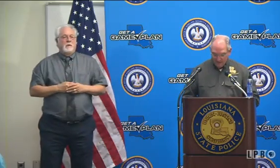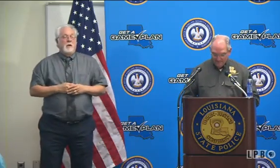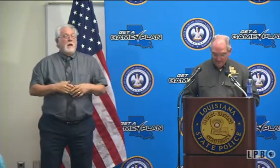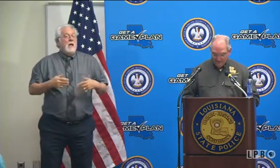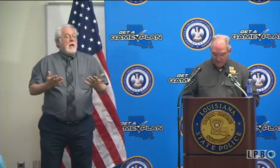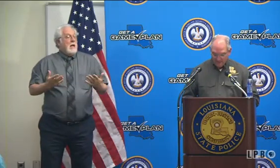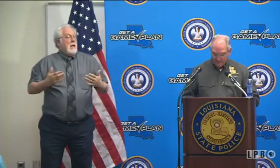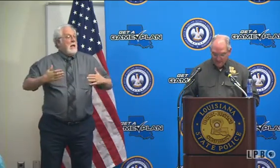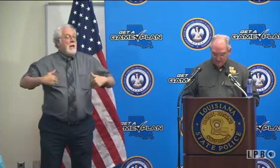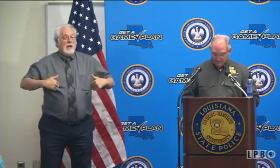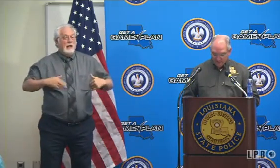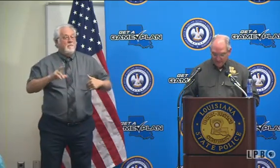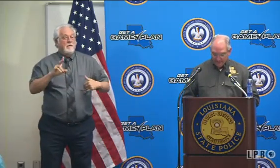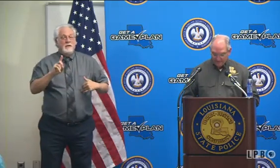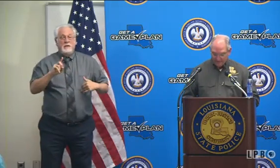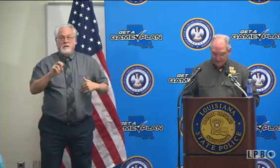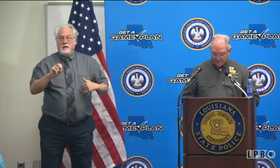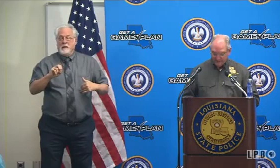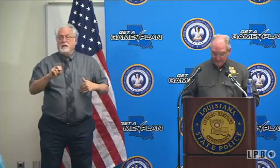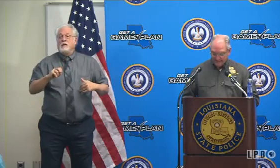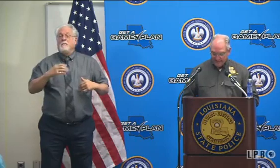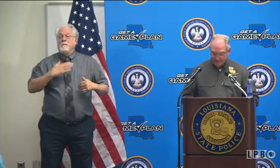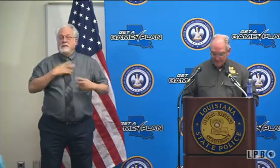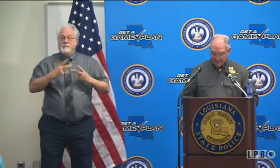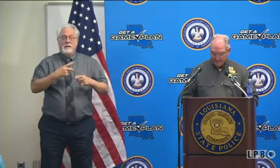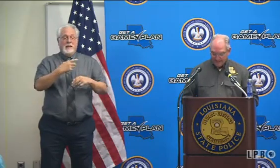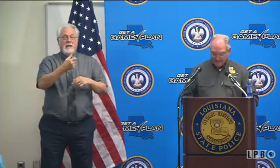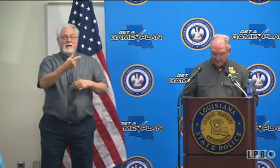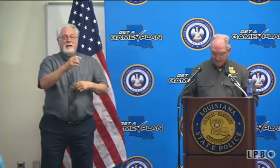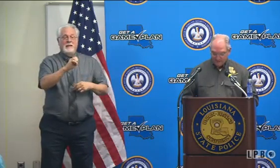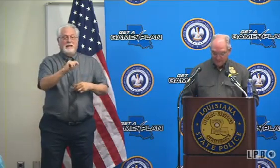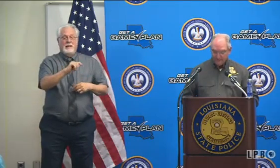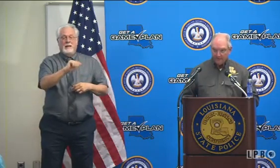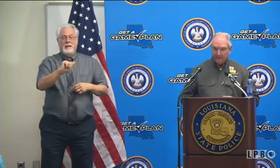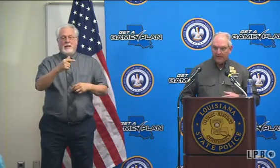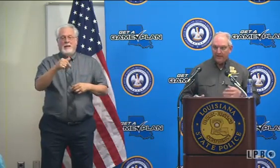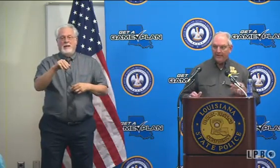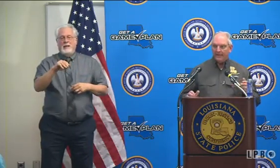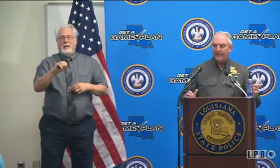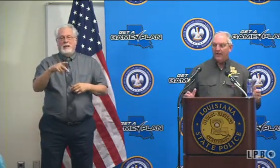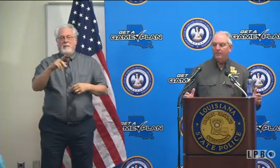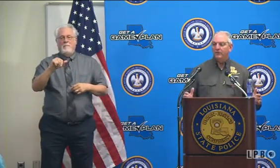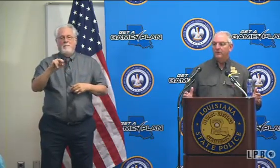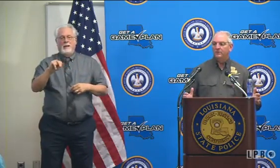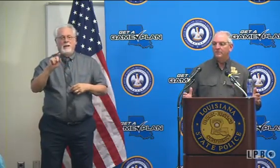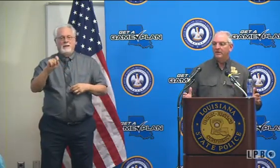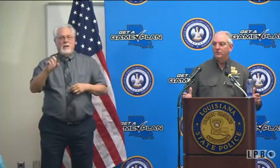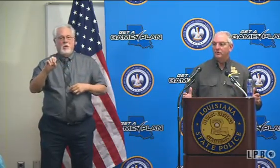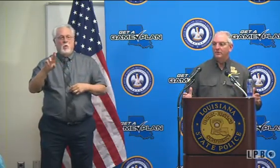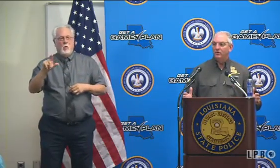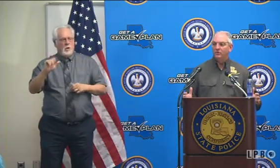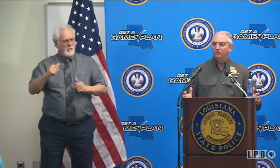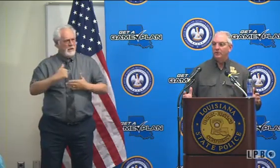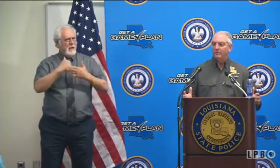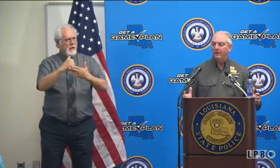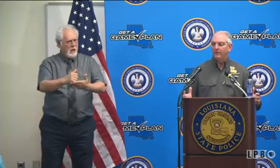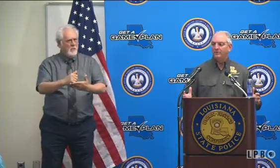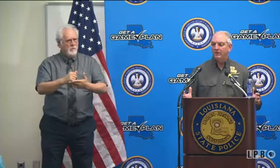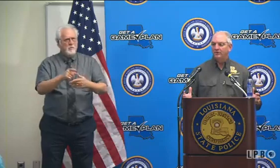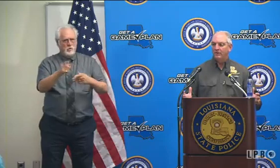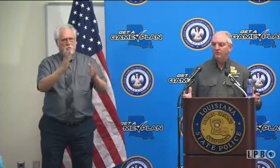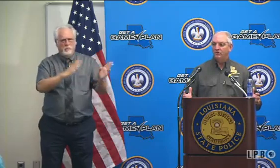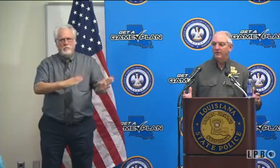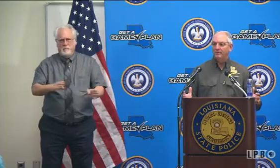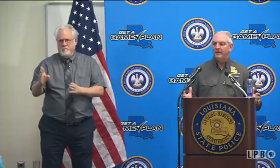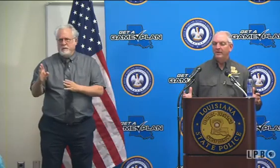If you haven't already done so, please visit getagameplan.org. It can help you to make sure that you are as prepared